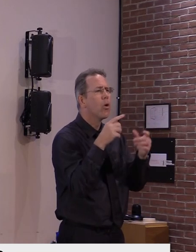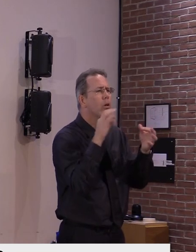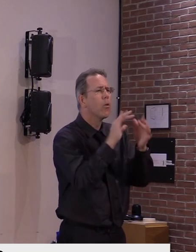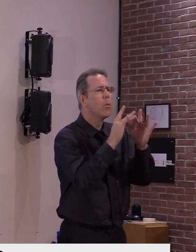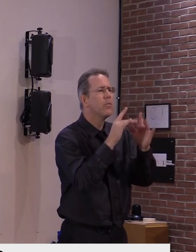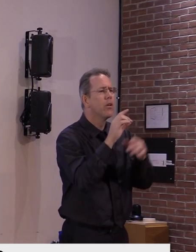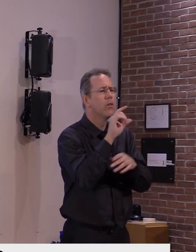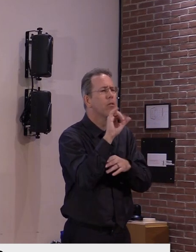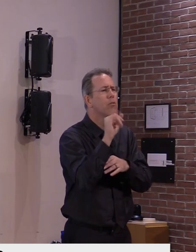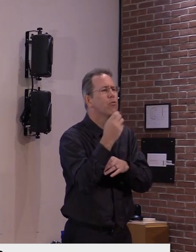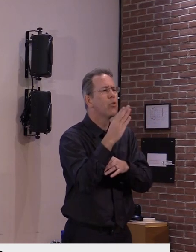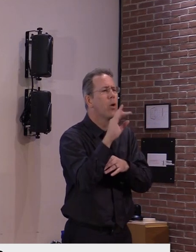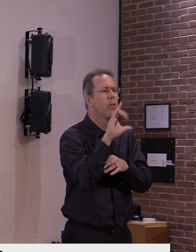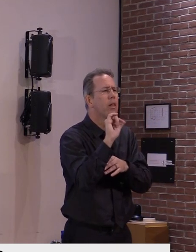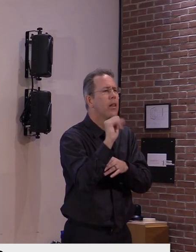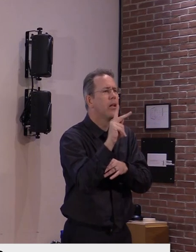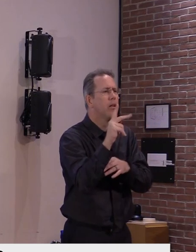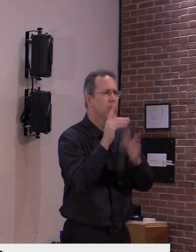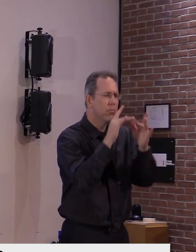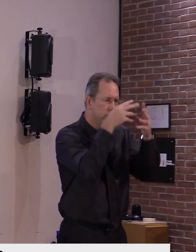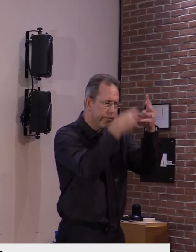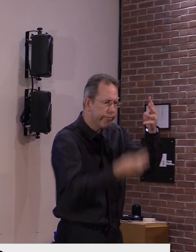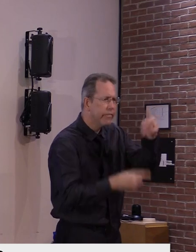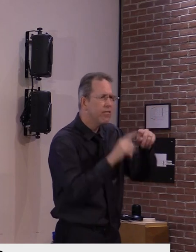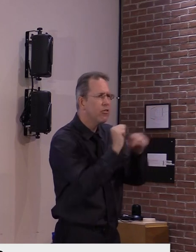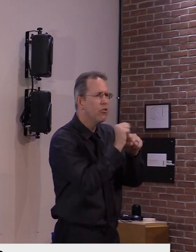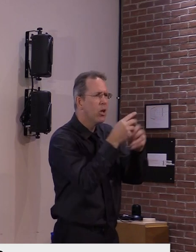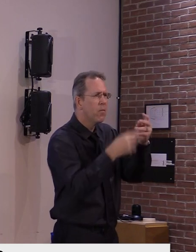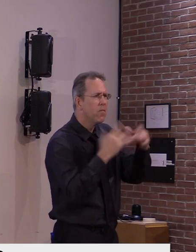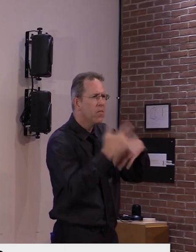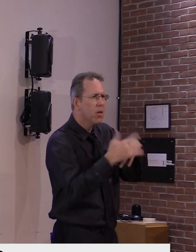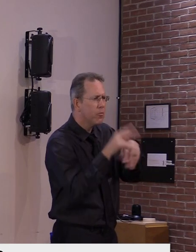All right. Lisa, the Valley Reporter.